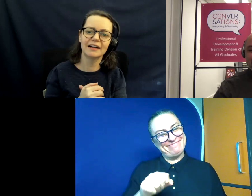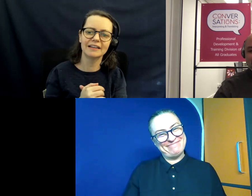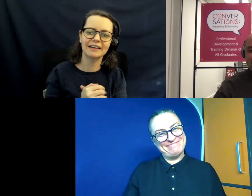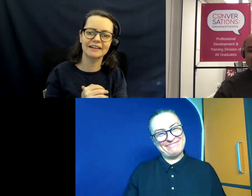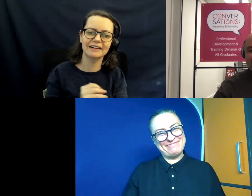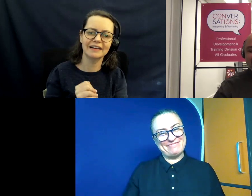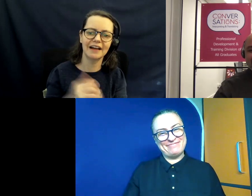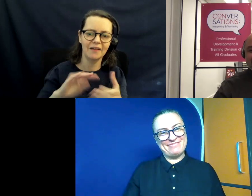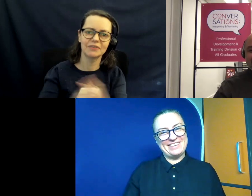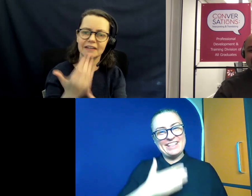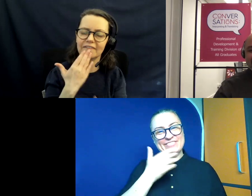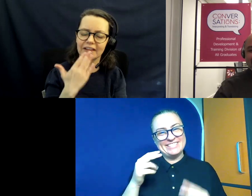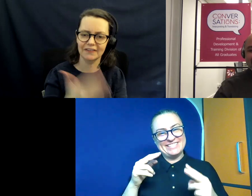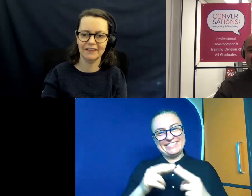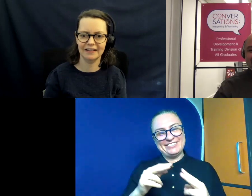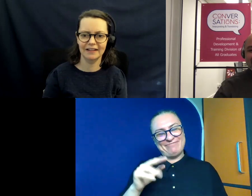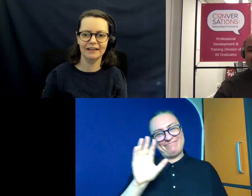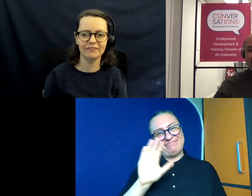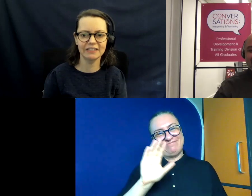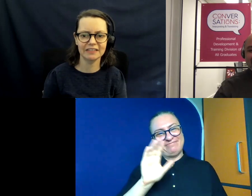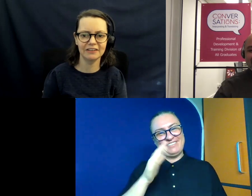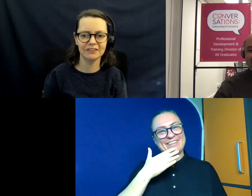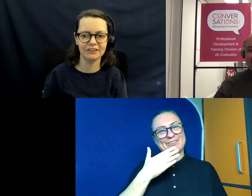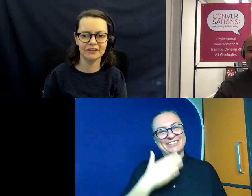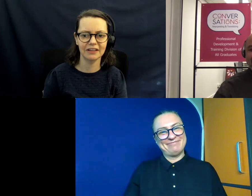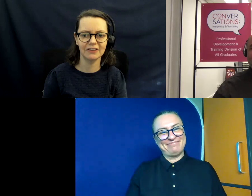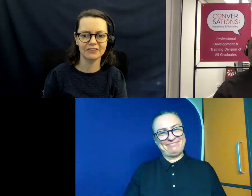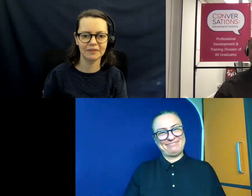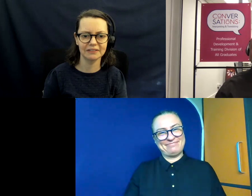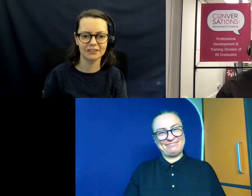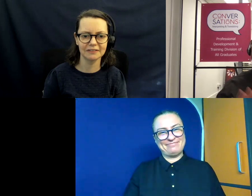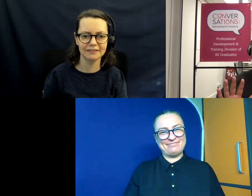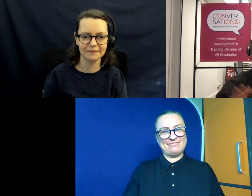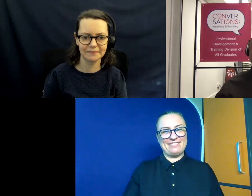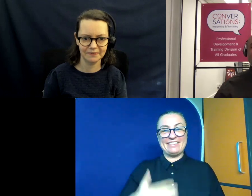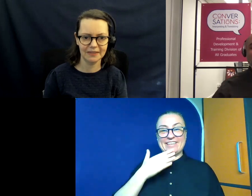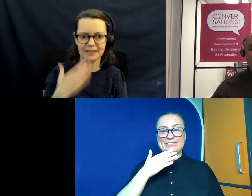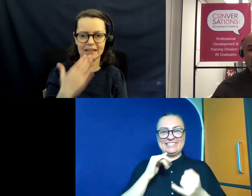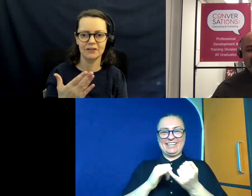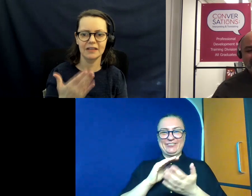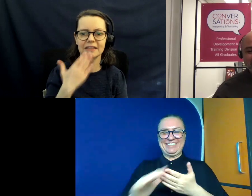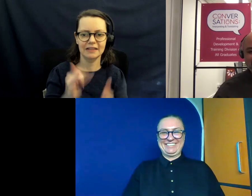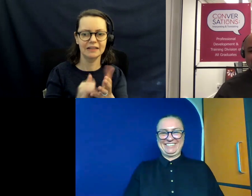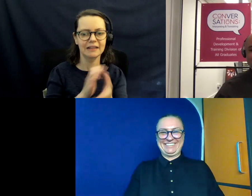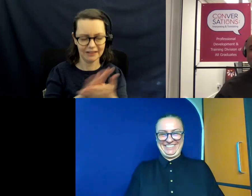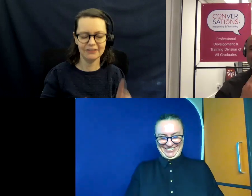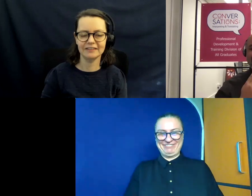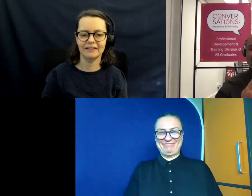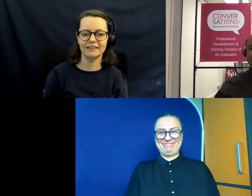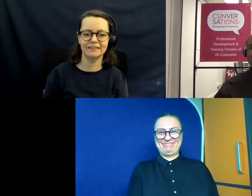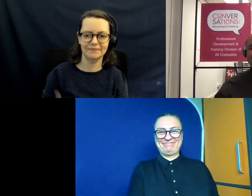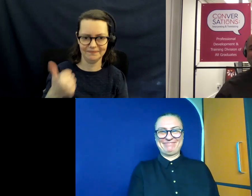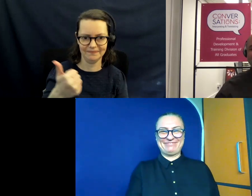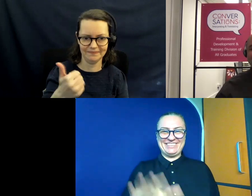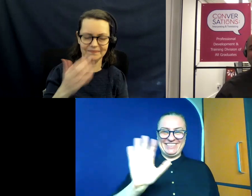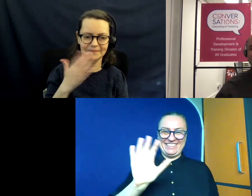really appreciate it. Thank you. Lovely to see you too. Thank you so much. Thank you. And thank you so much, Sarah, as well. Thank you, Sarah. Thank you.